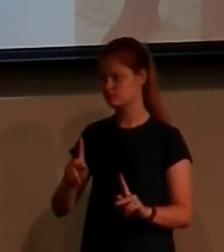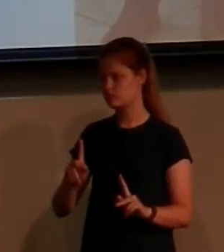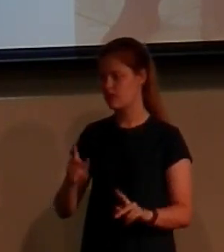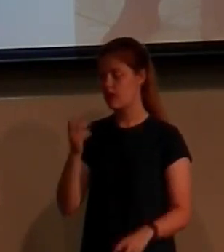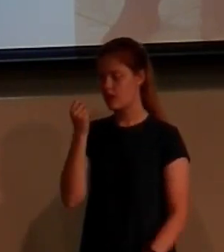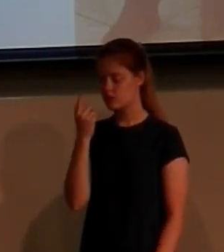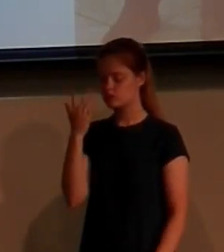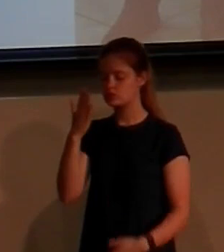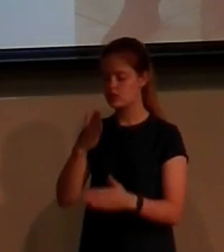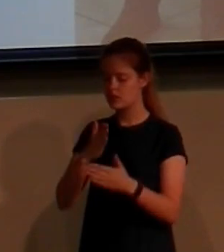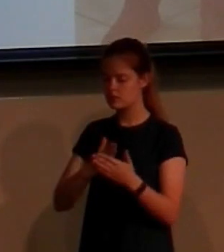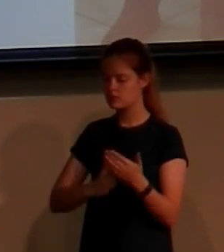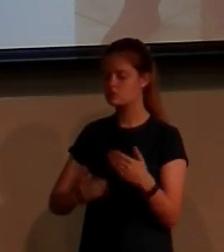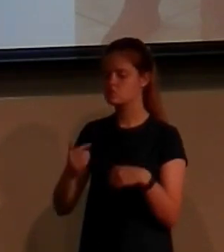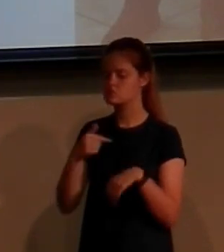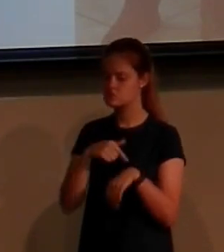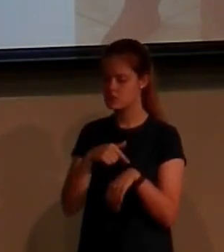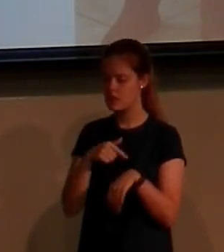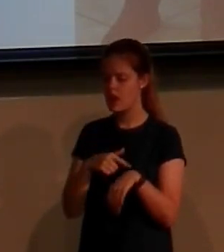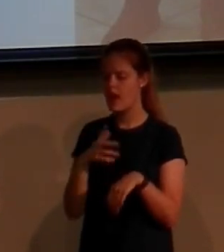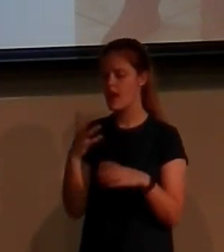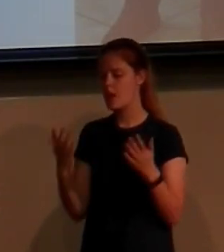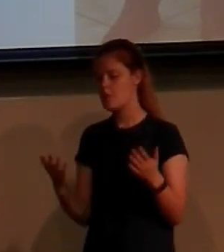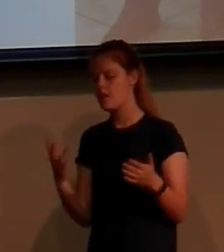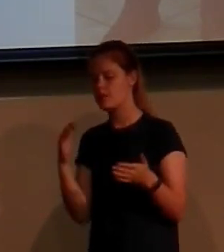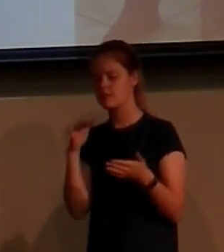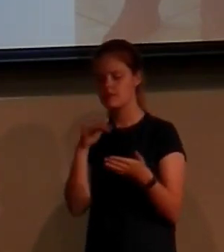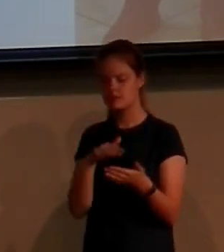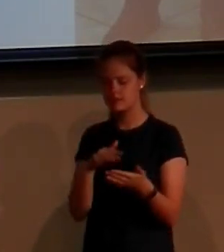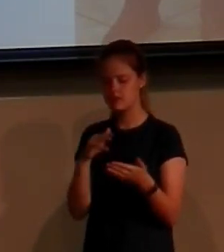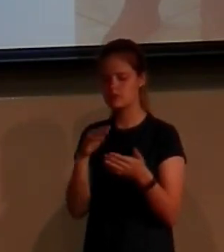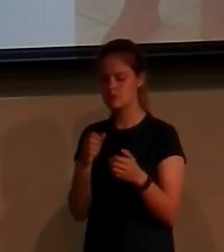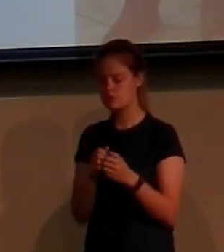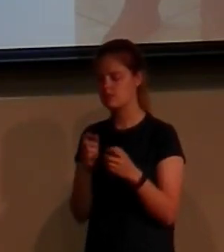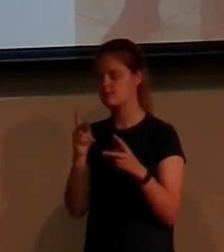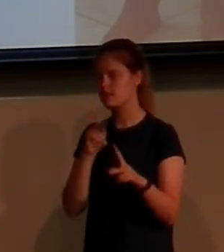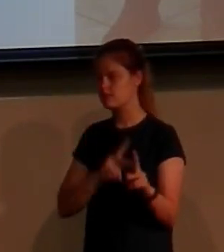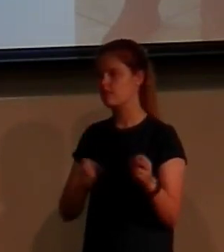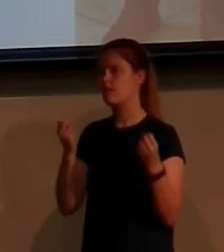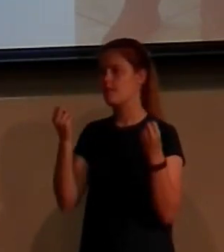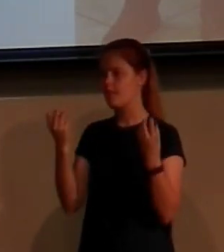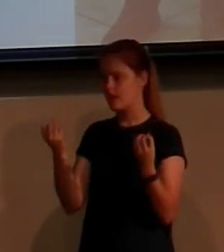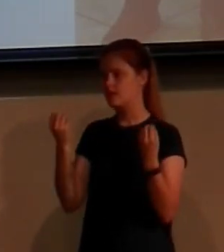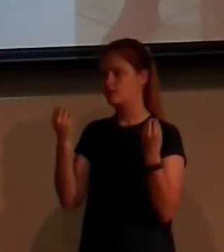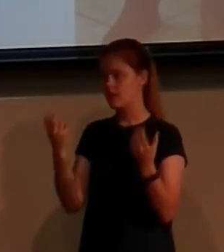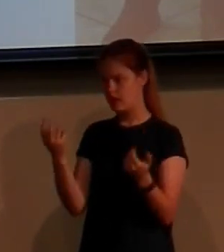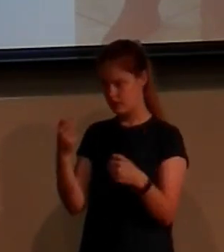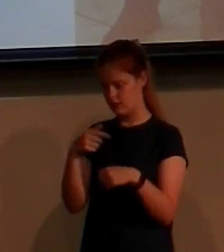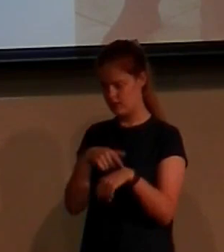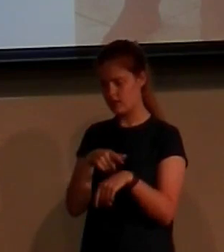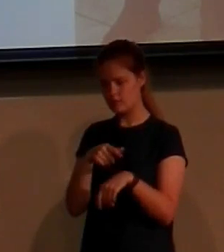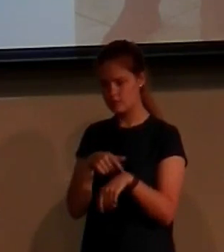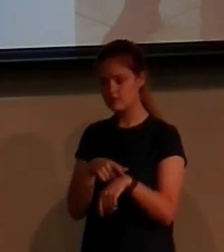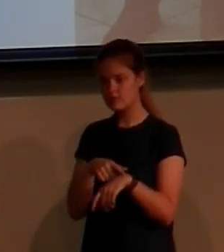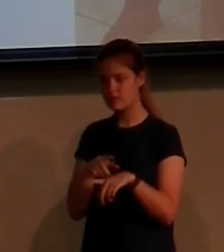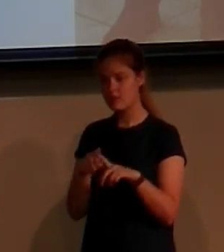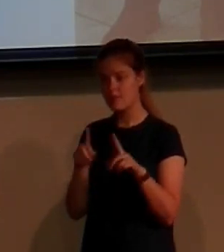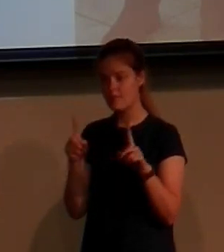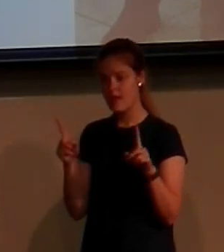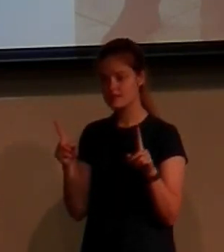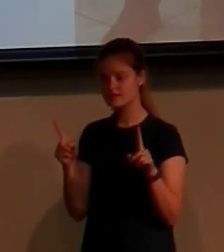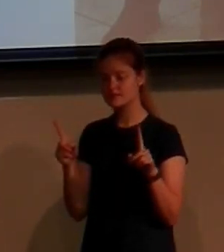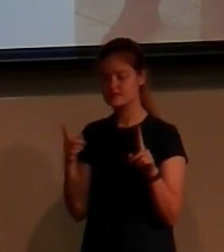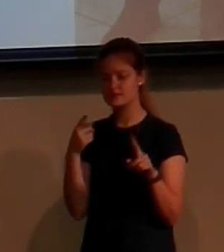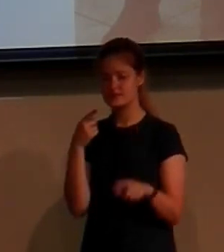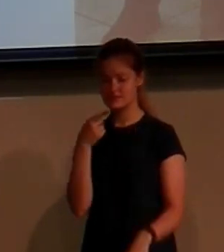some cases that, you might going to have to study with people for many times. But Omar